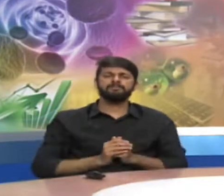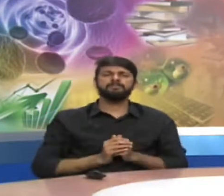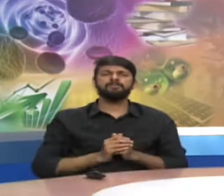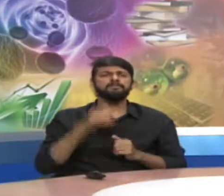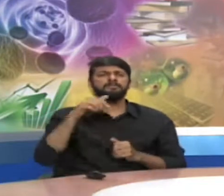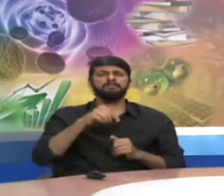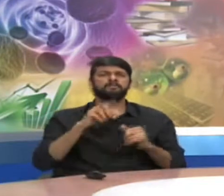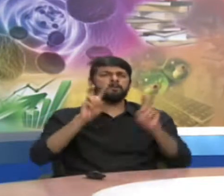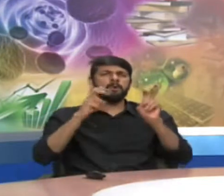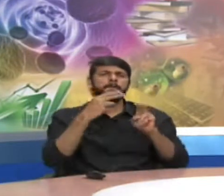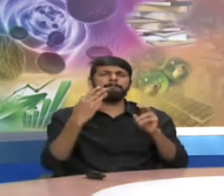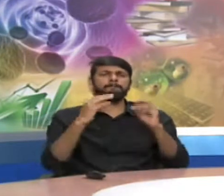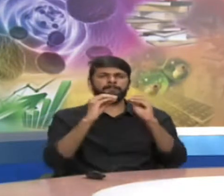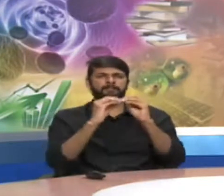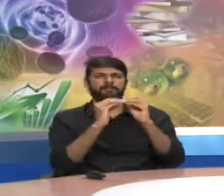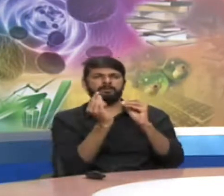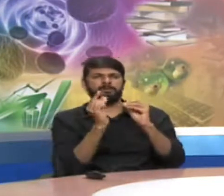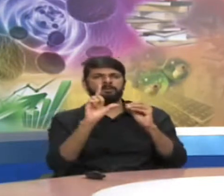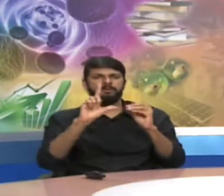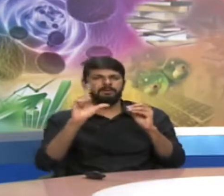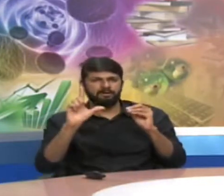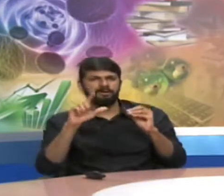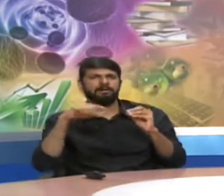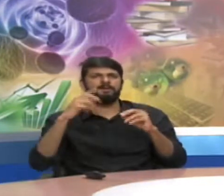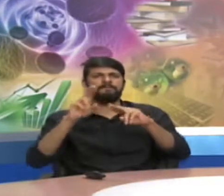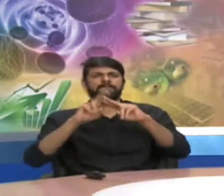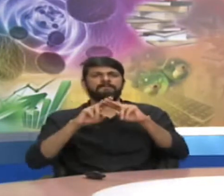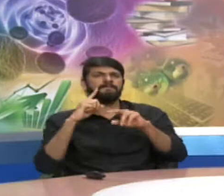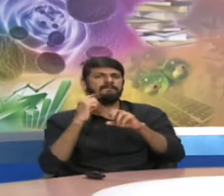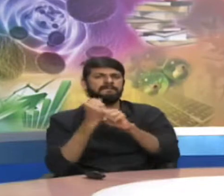The fourth painting is about bulls fight.